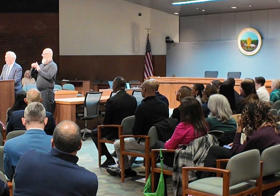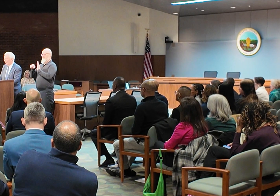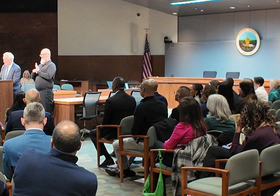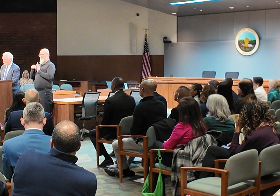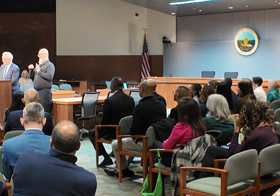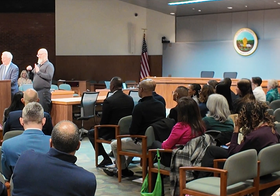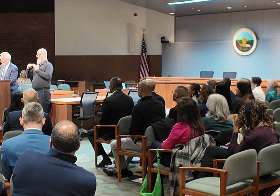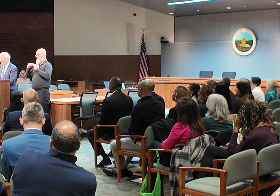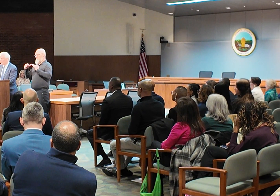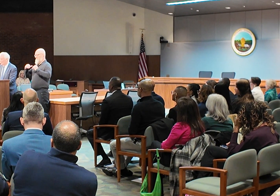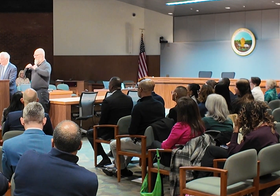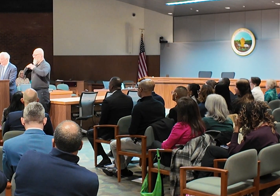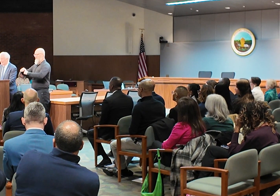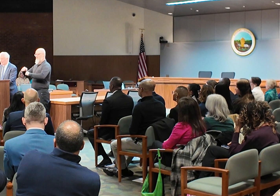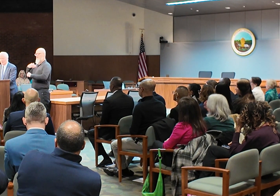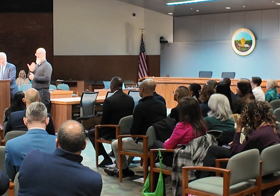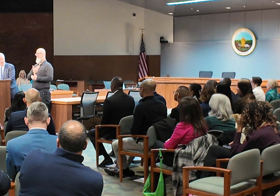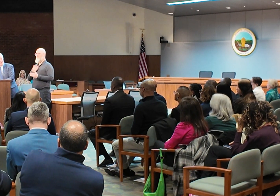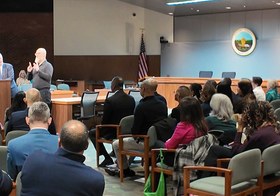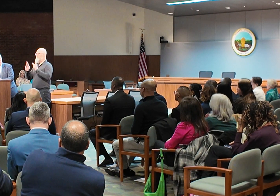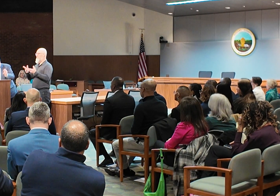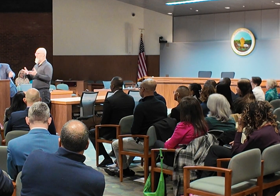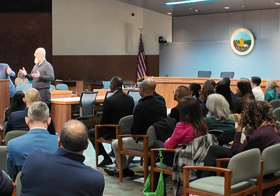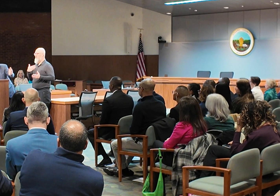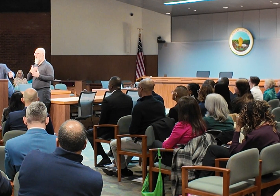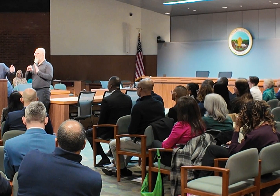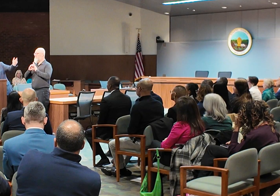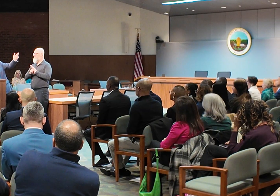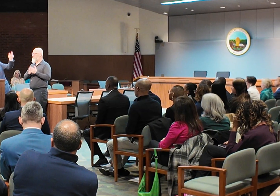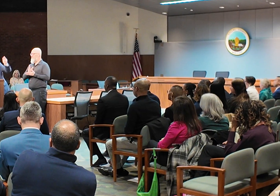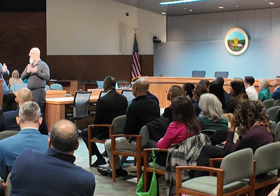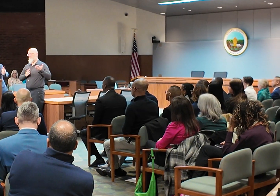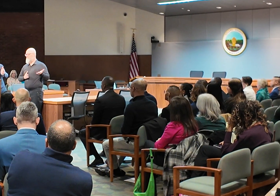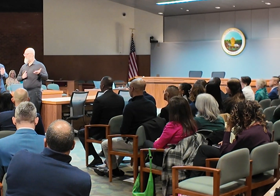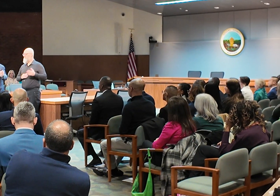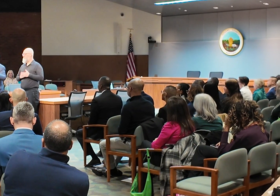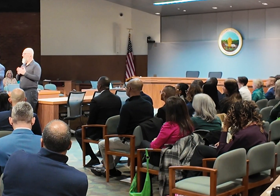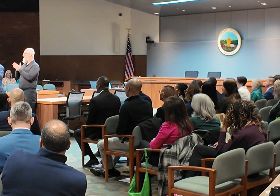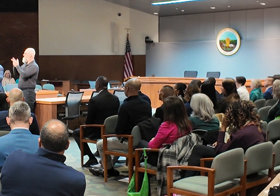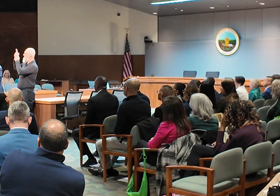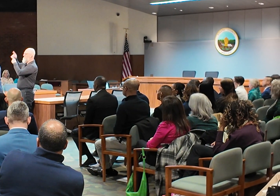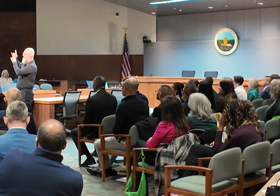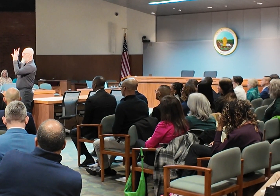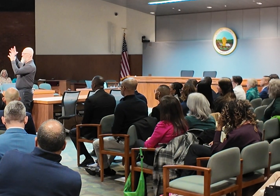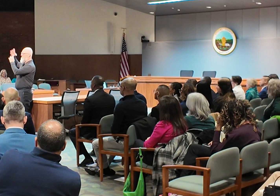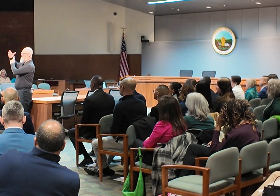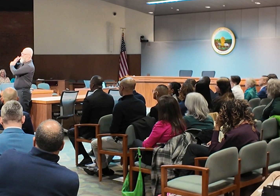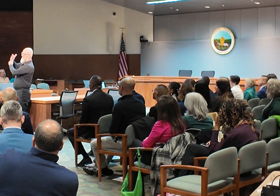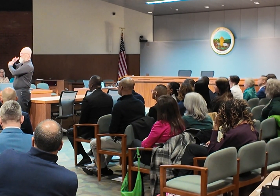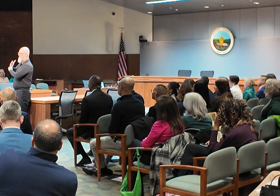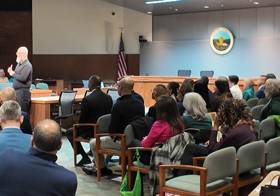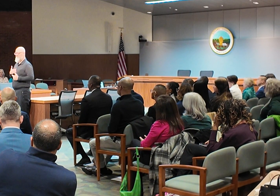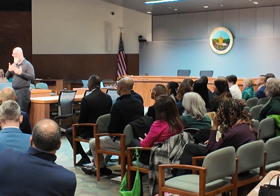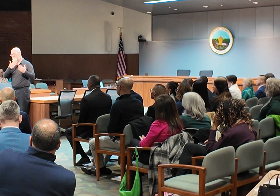people and our values and our Constitution against this lawlessness. Thank you to Governor Moore and all the members of the General Assembly